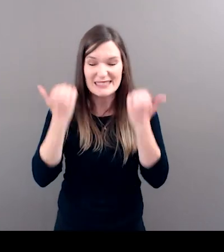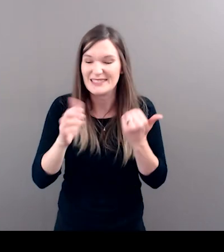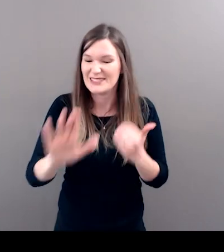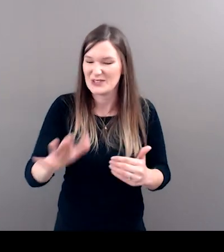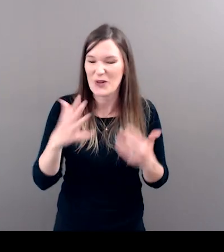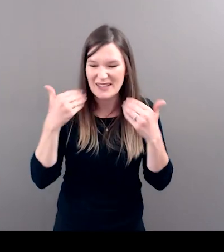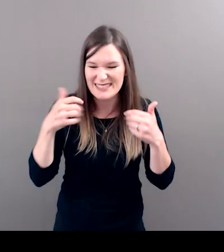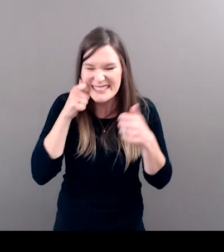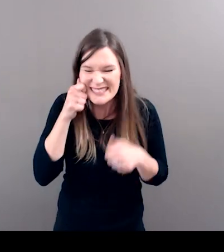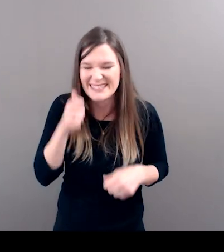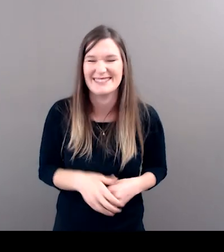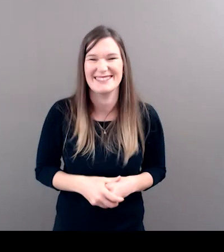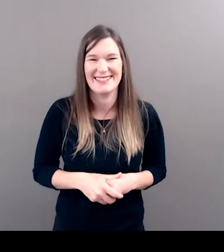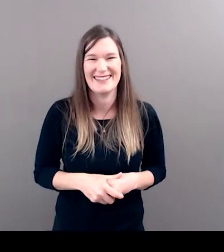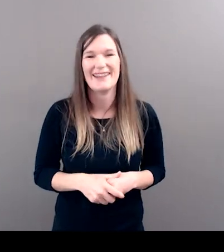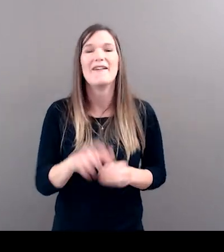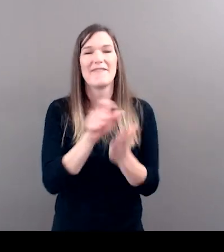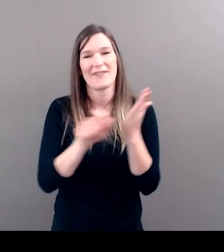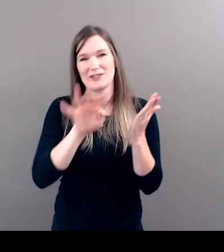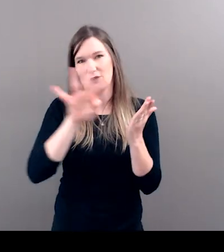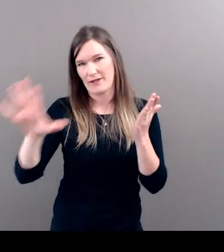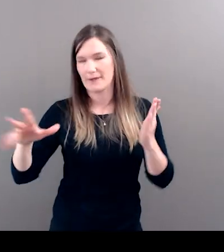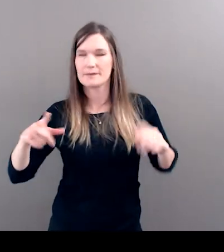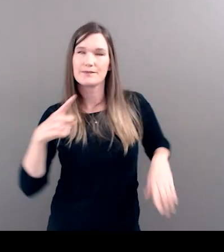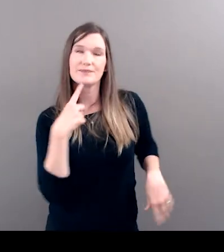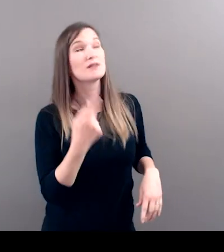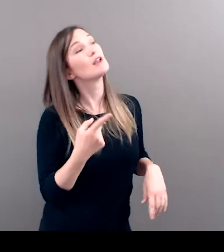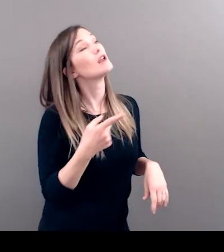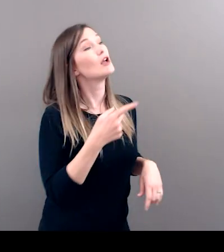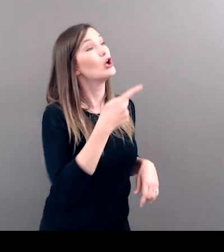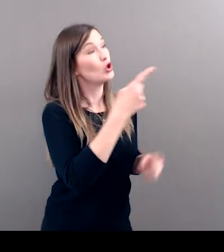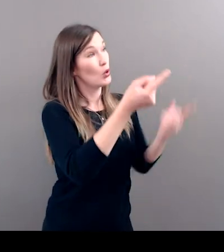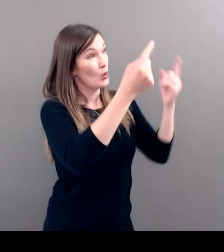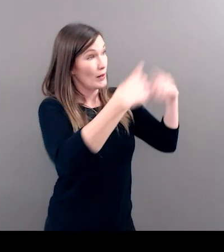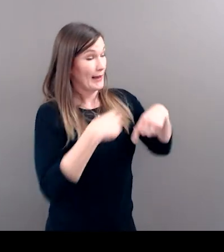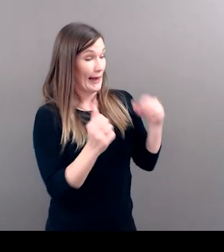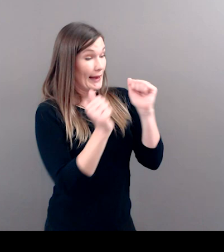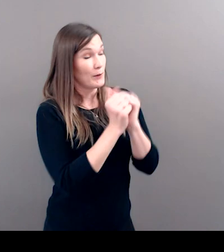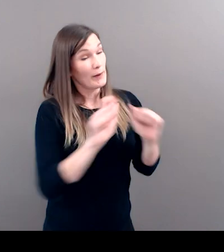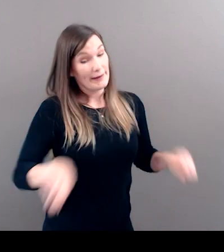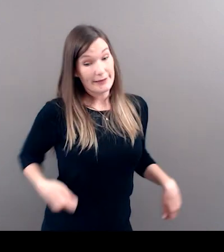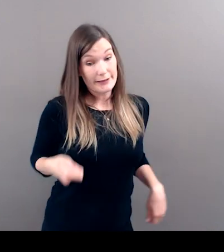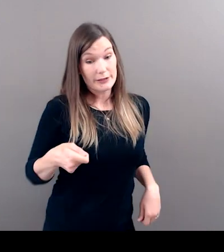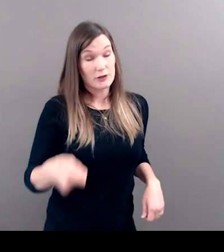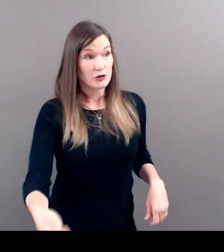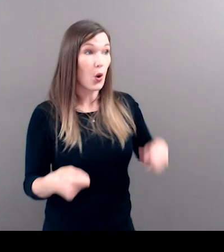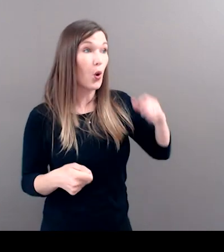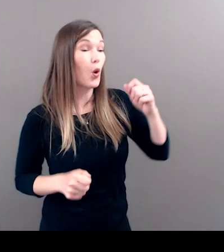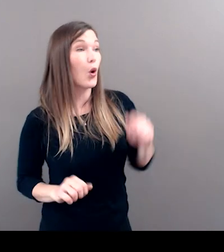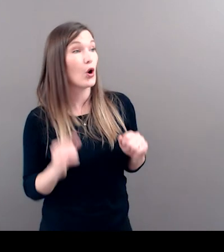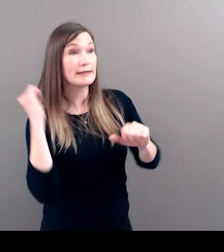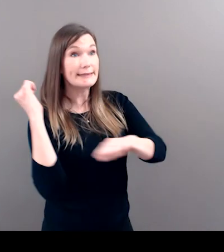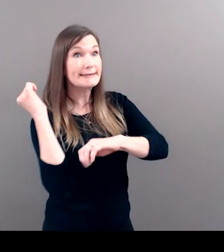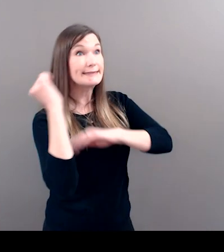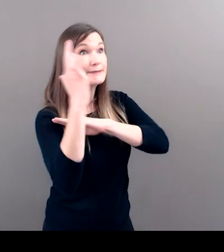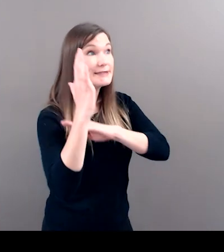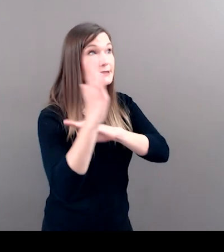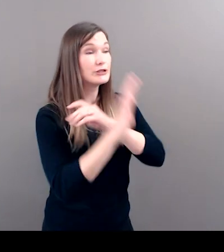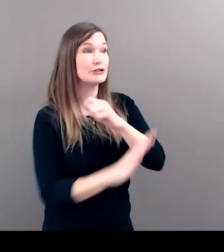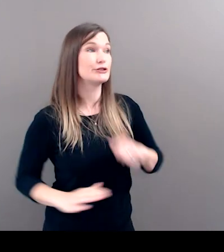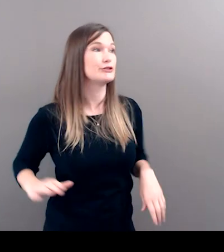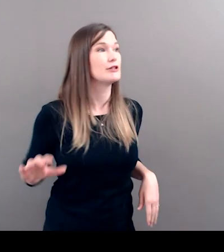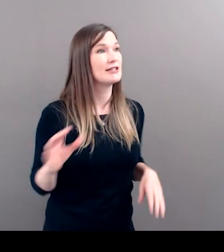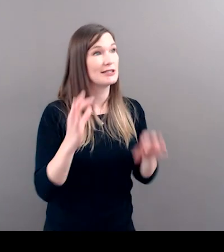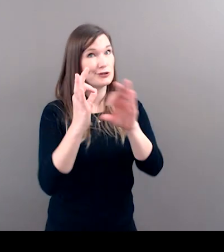Verse 45, David said to the Philistine, you come to me with a sword and a spear and a javelin. I come to you in the name of the Lord of